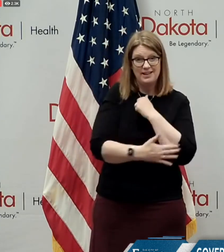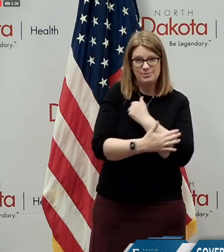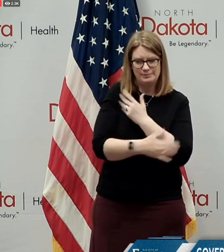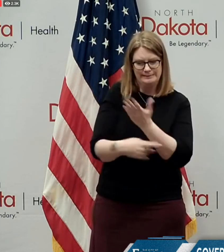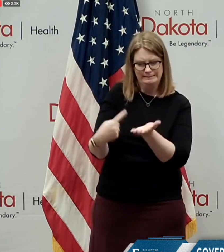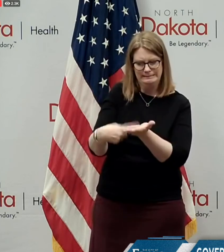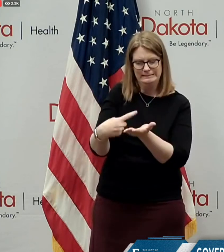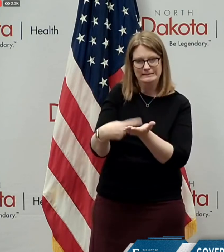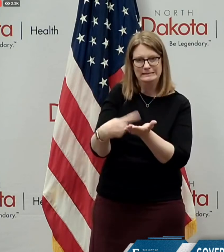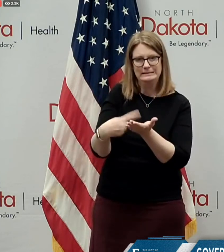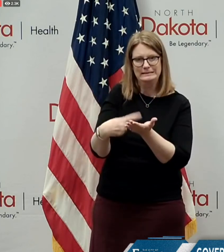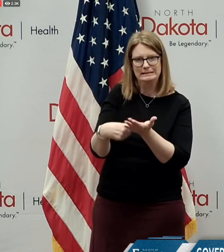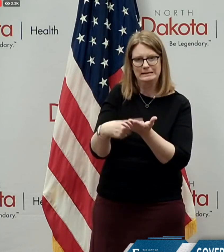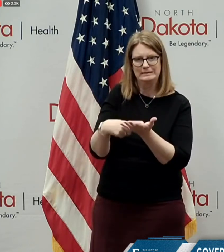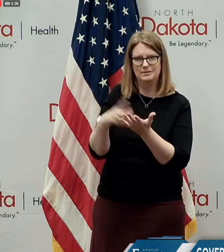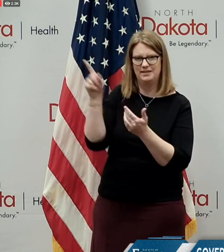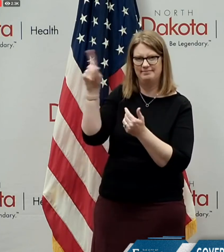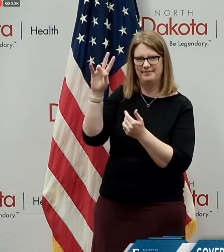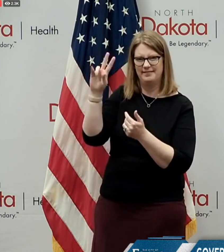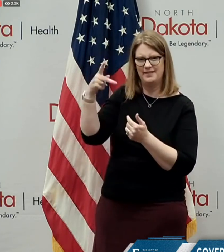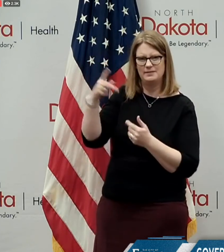the Vice President.